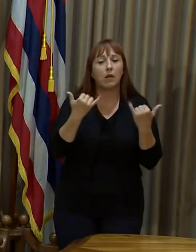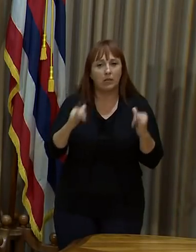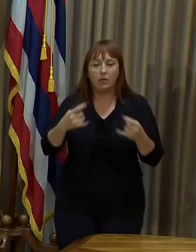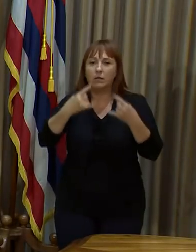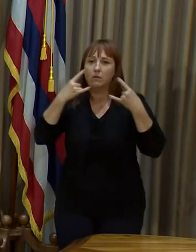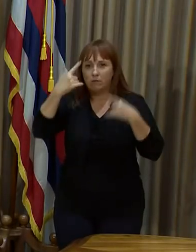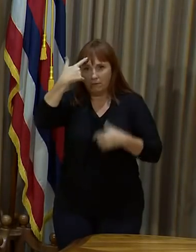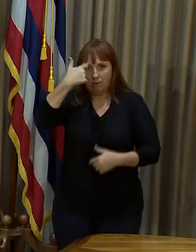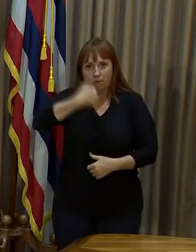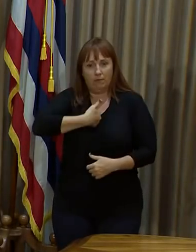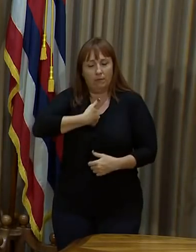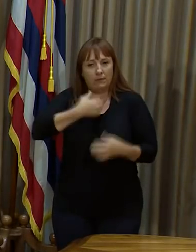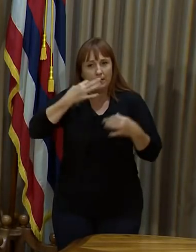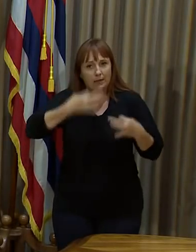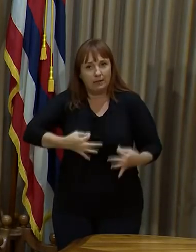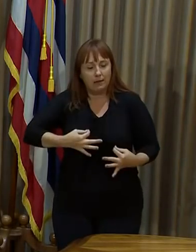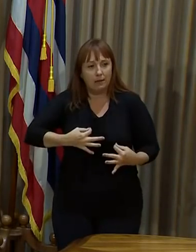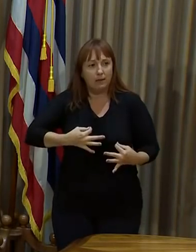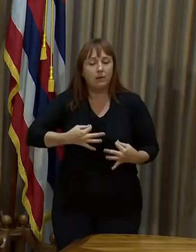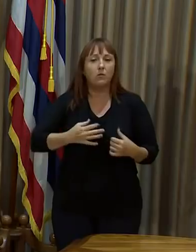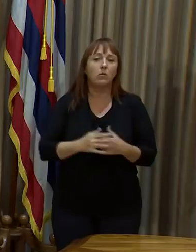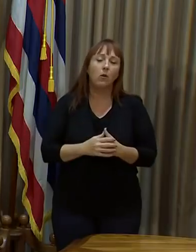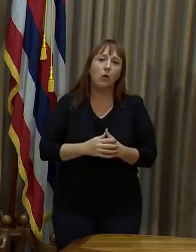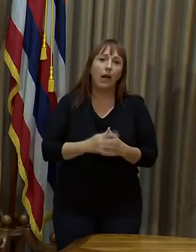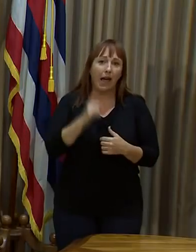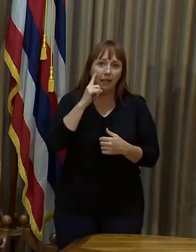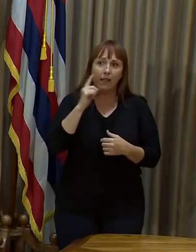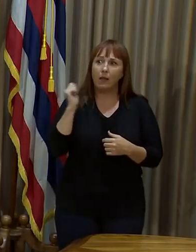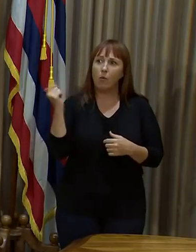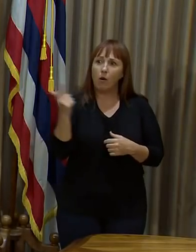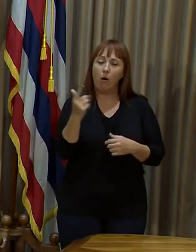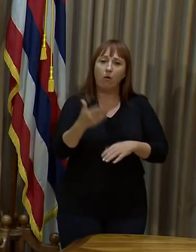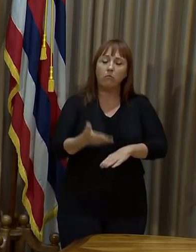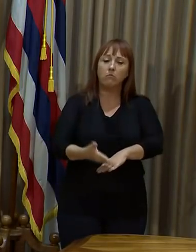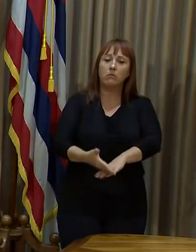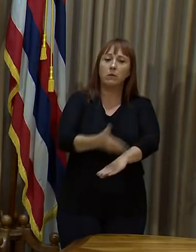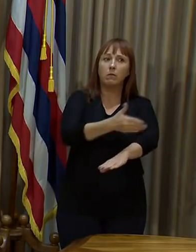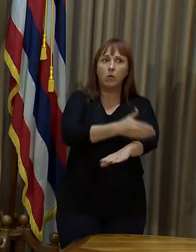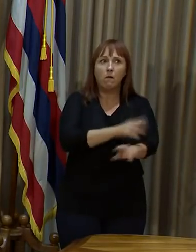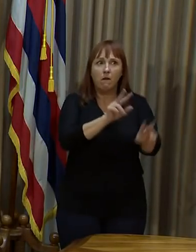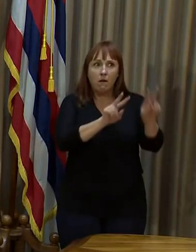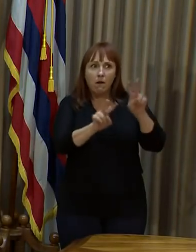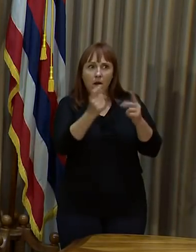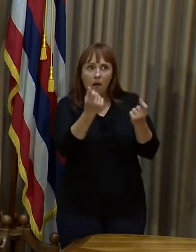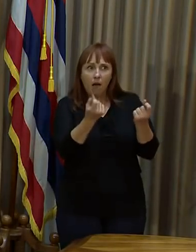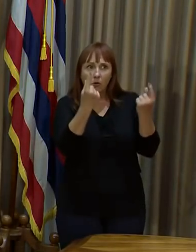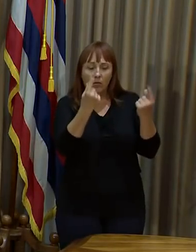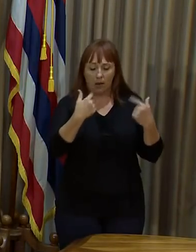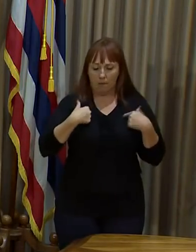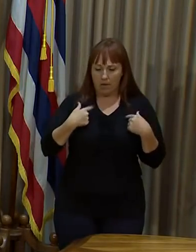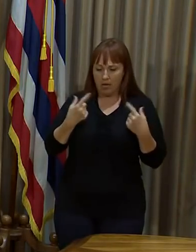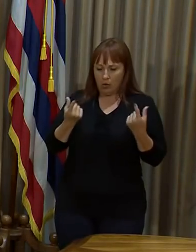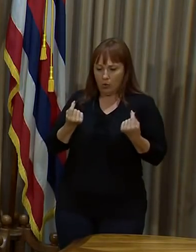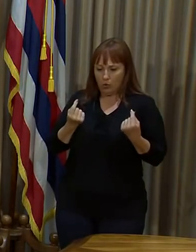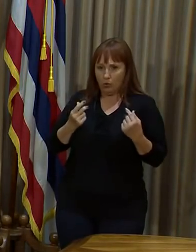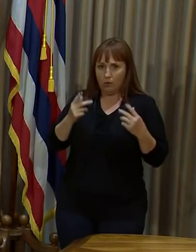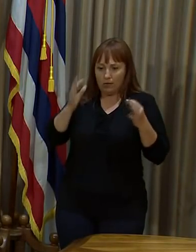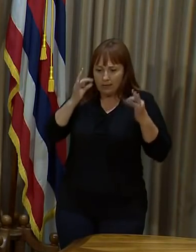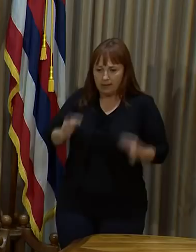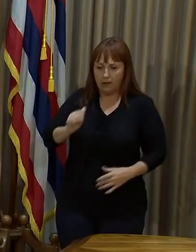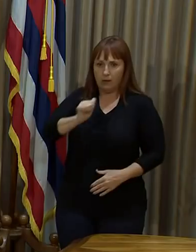I think that we've all gotten a little better about understanding the actions that we can personally